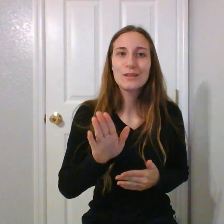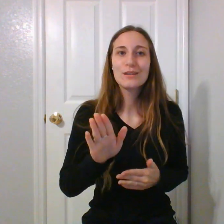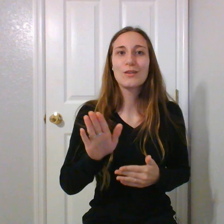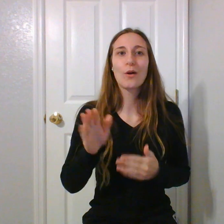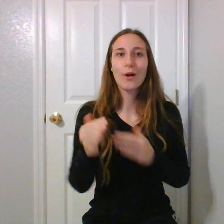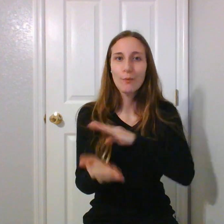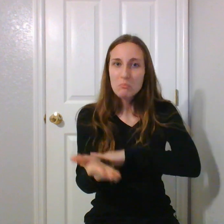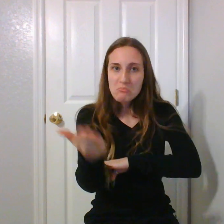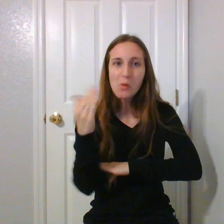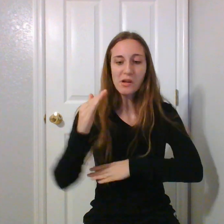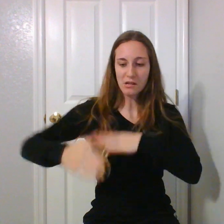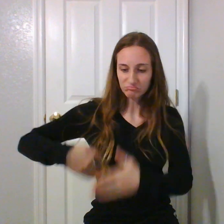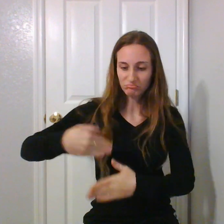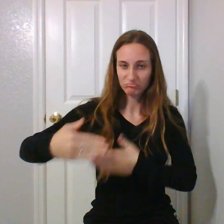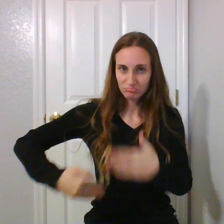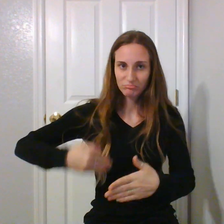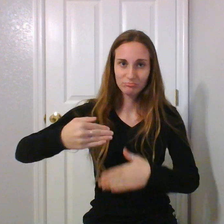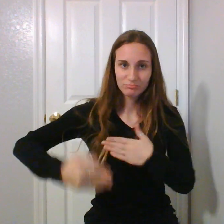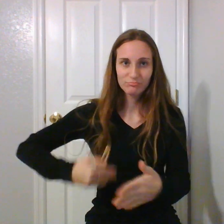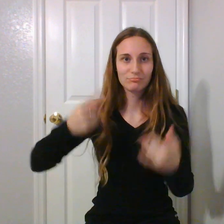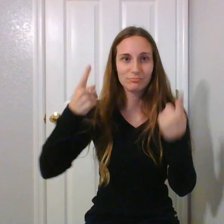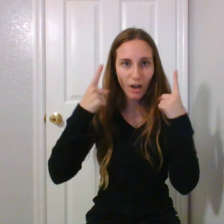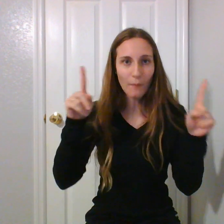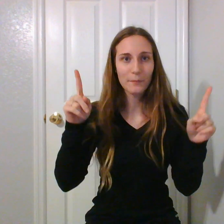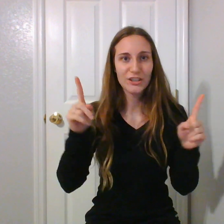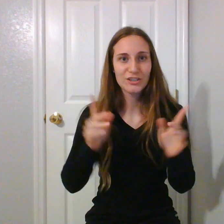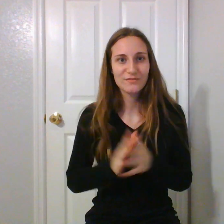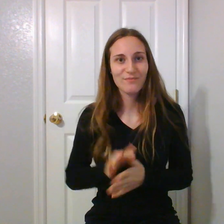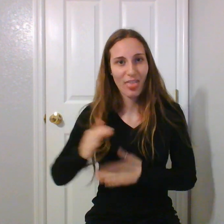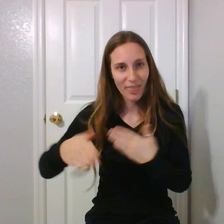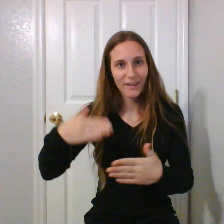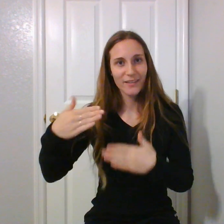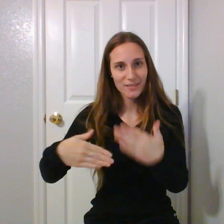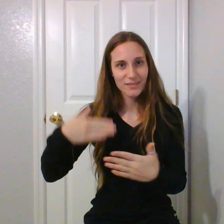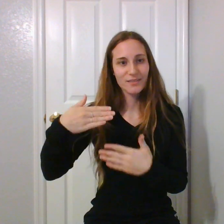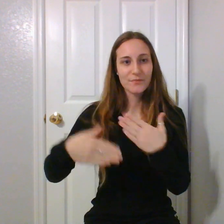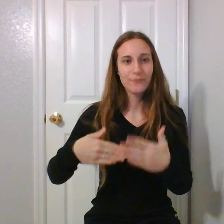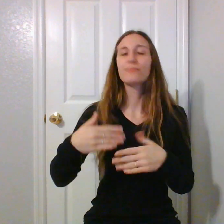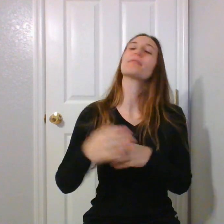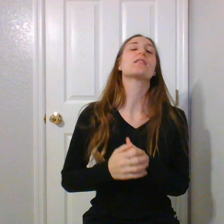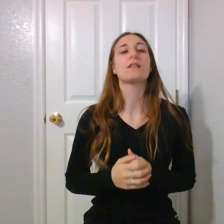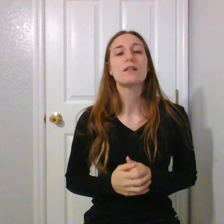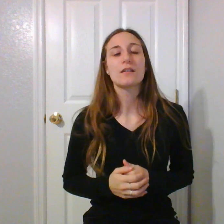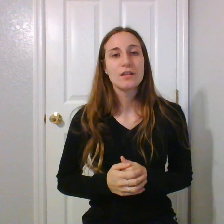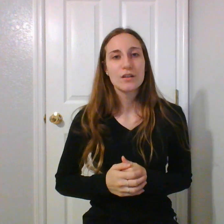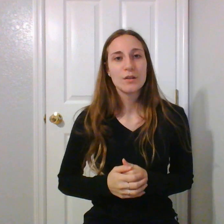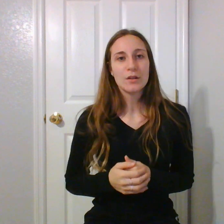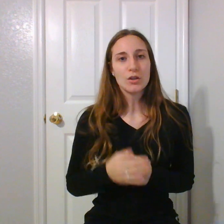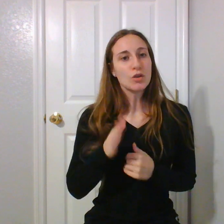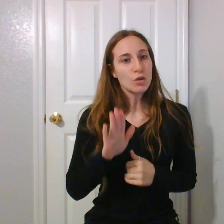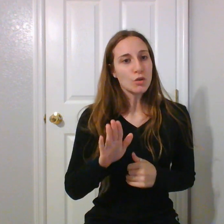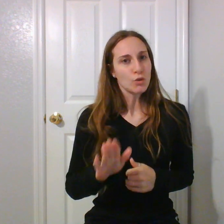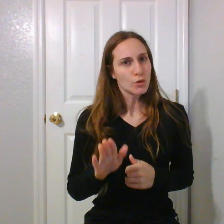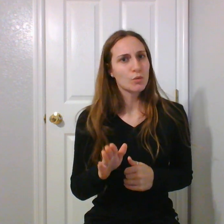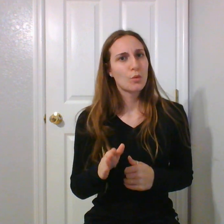starting it and then it's just more easily to flow throughout your day because it's kind of gets you pumped and like wanting to accomplish more whereas like if you just sit there